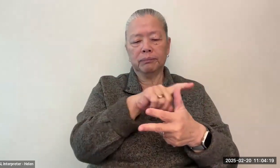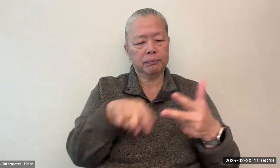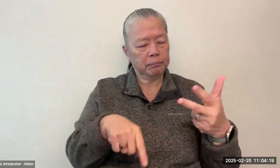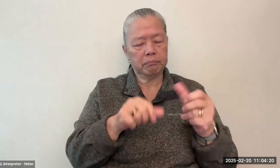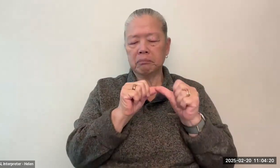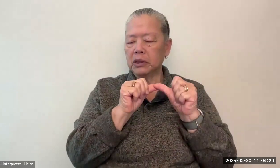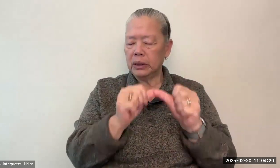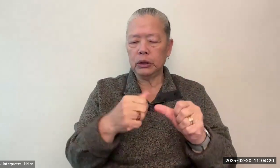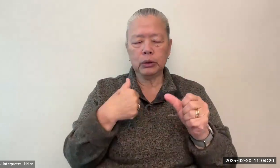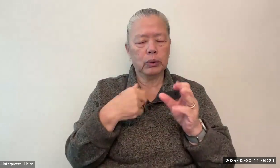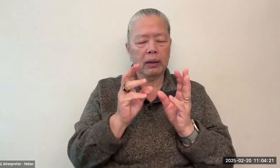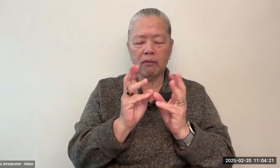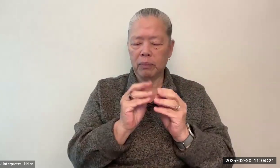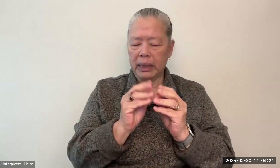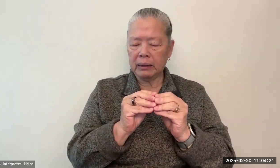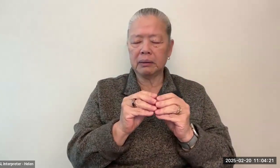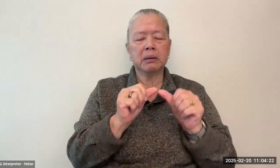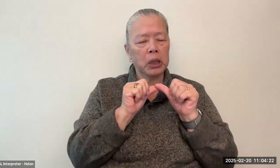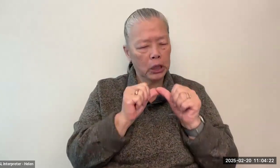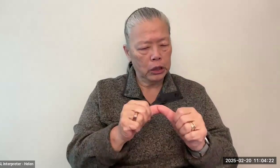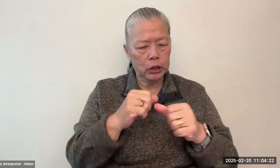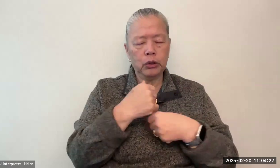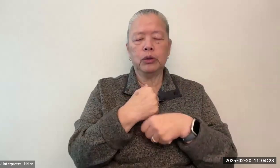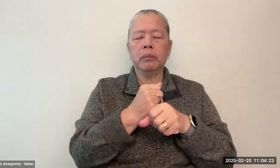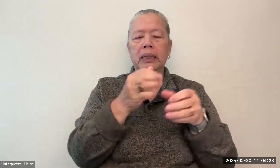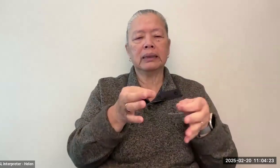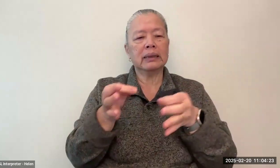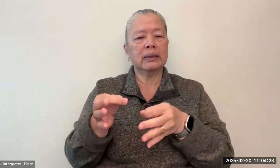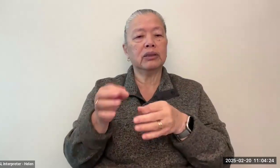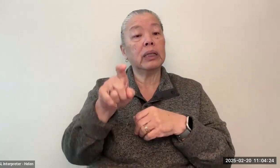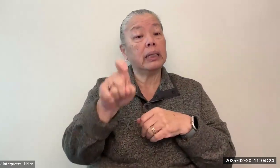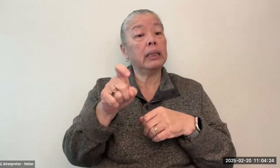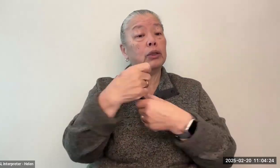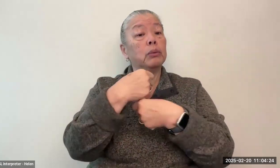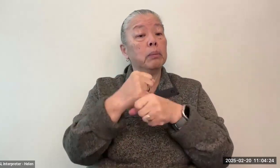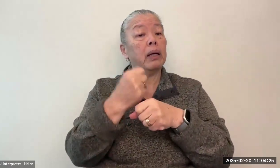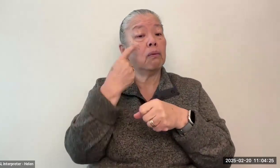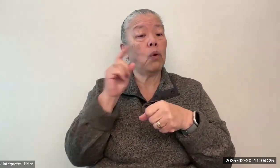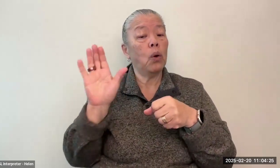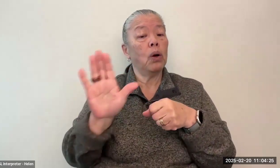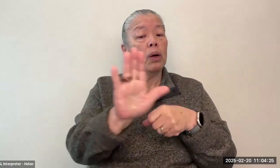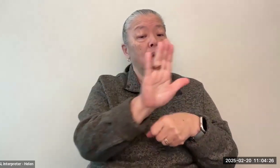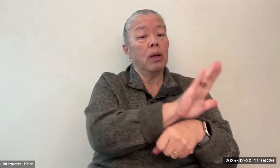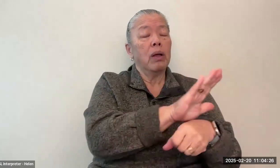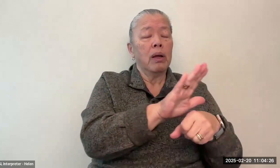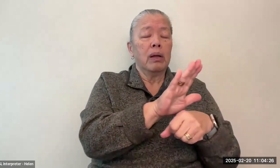continue to gather and make the decisions they need to make on behalf of their particular